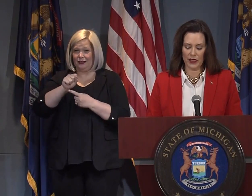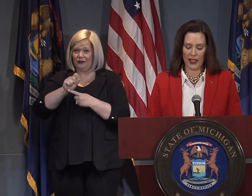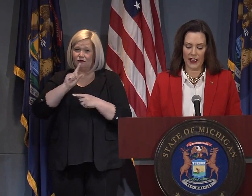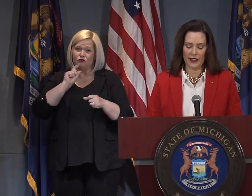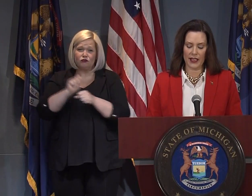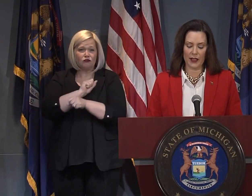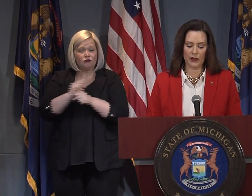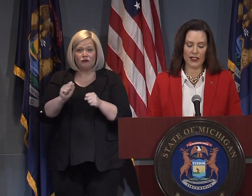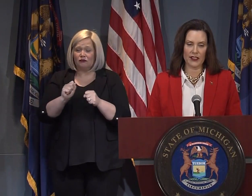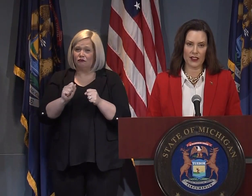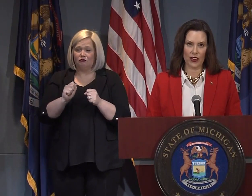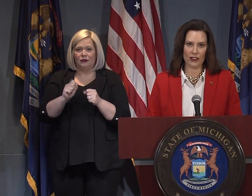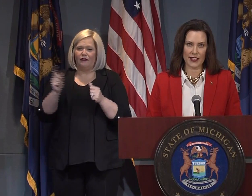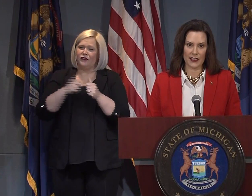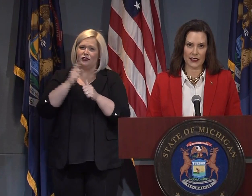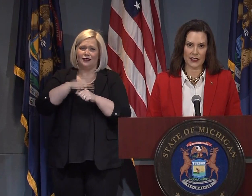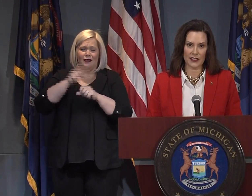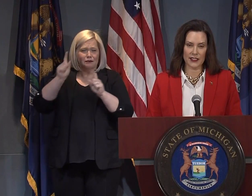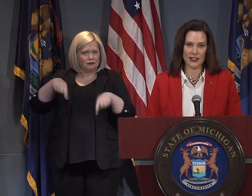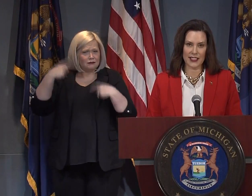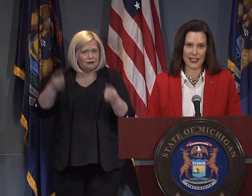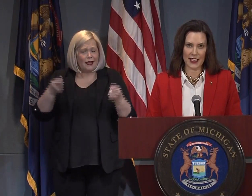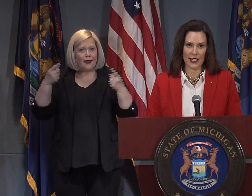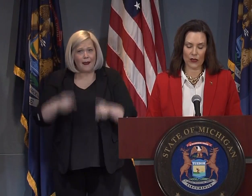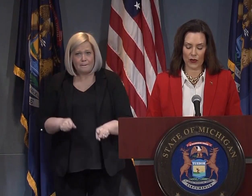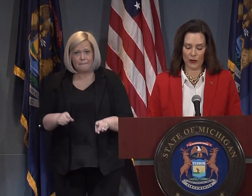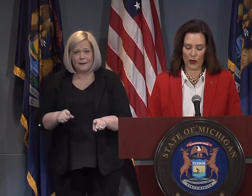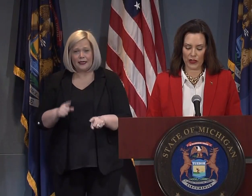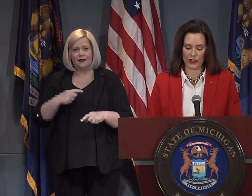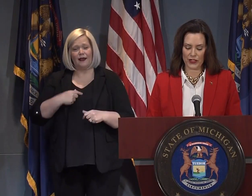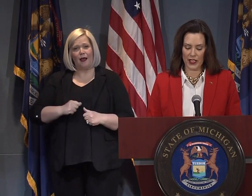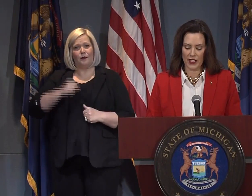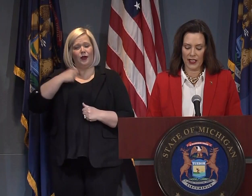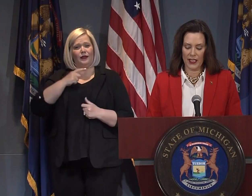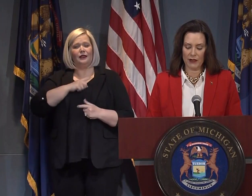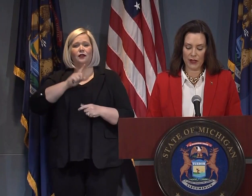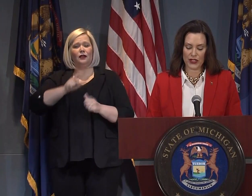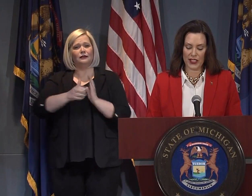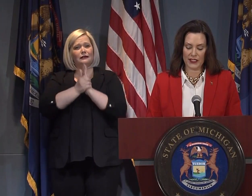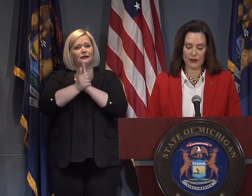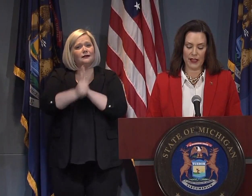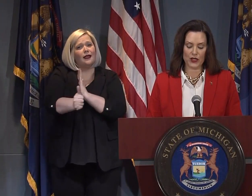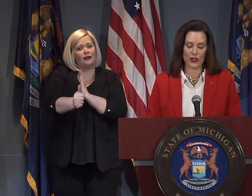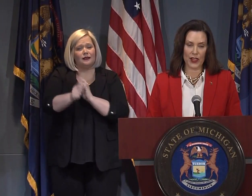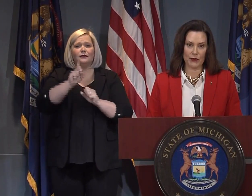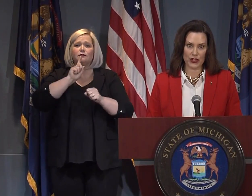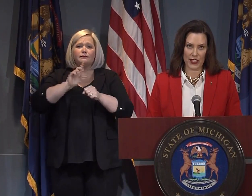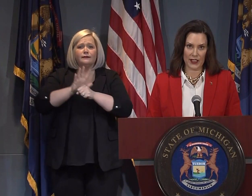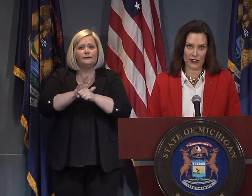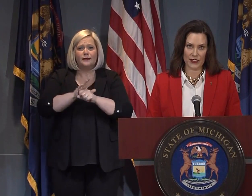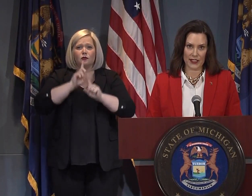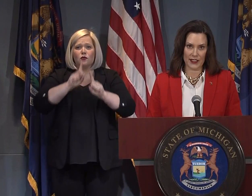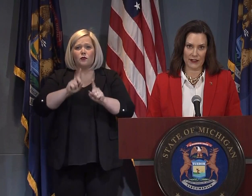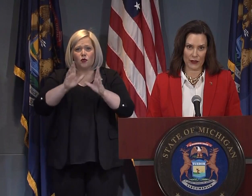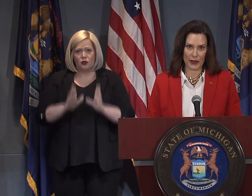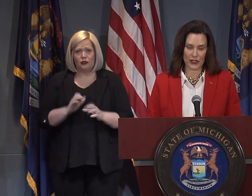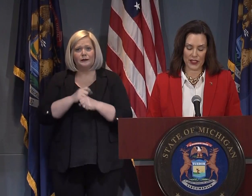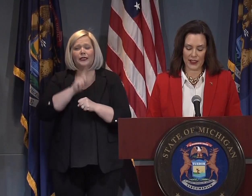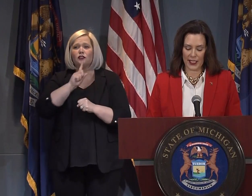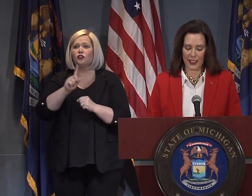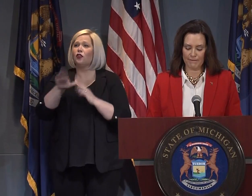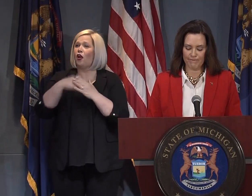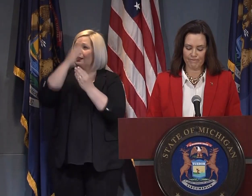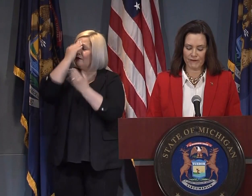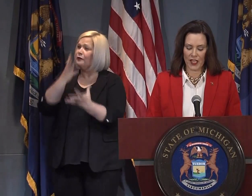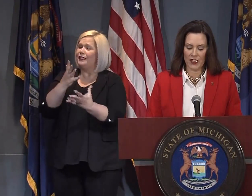time, and I am glad that there are talented, dedicated reporters in Michigan to make sure that Michiganders get the information